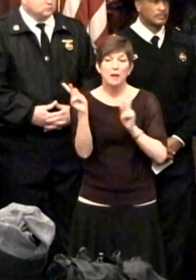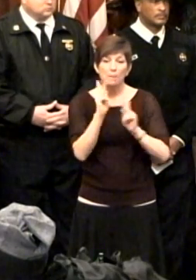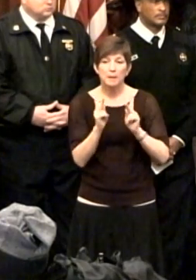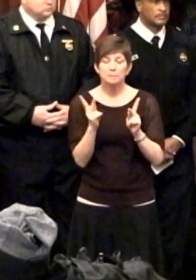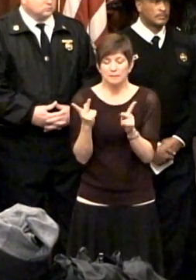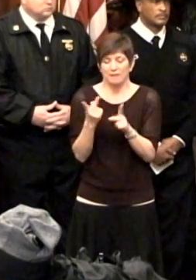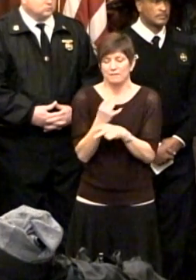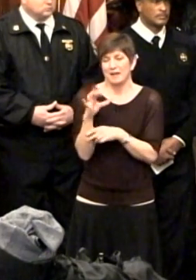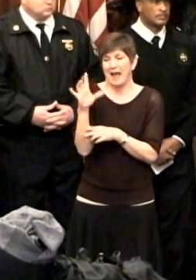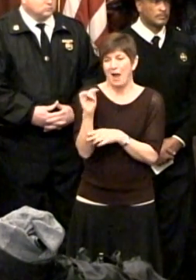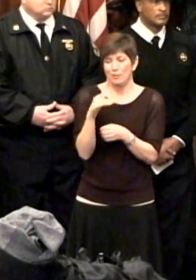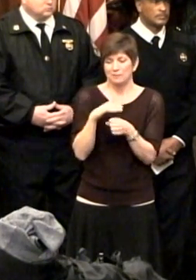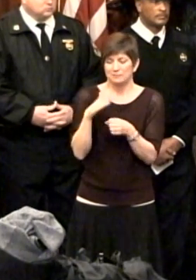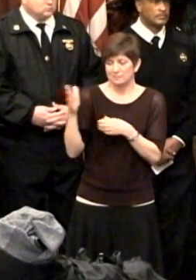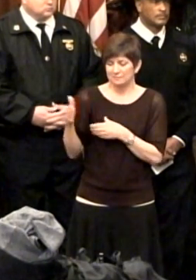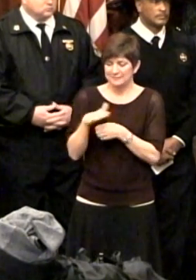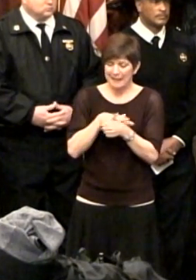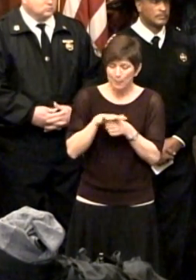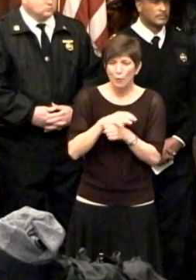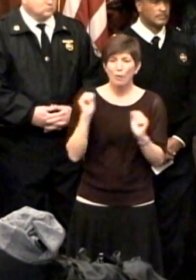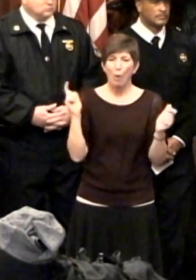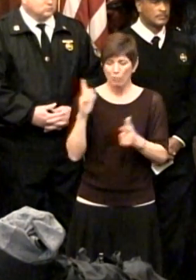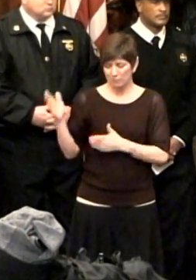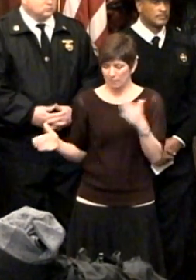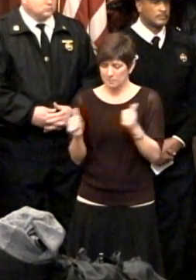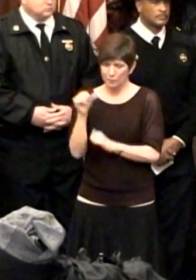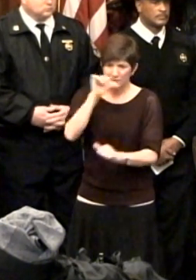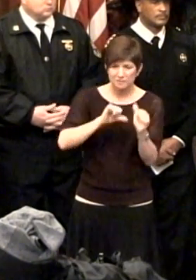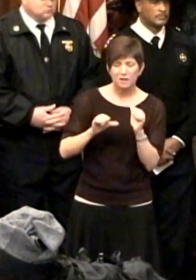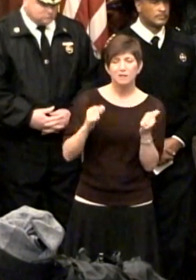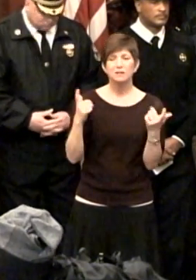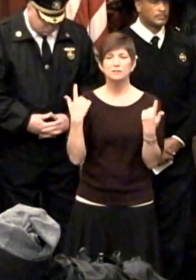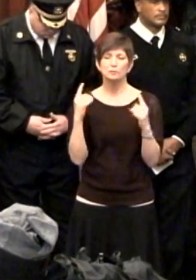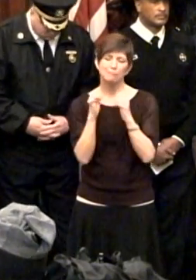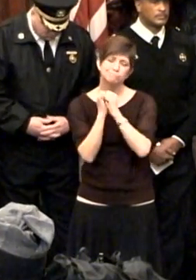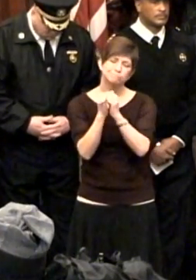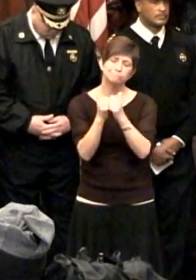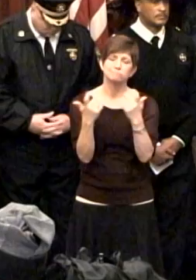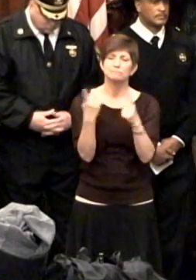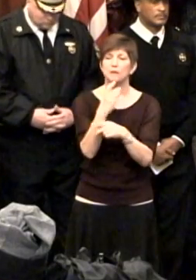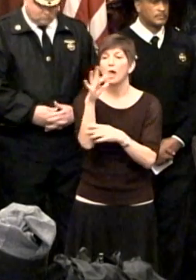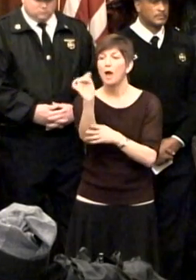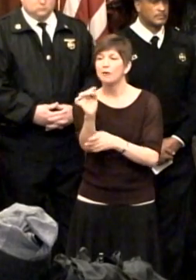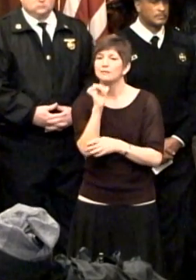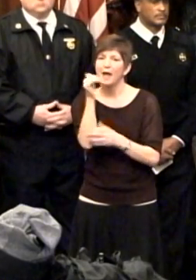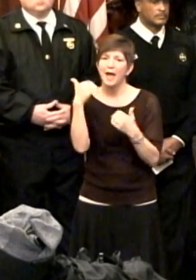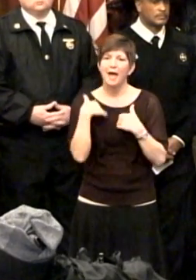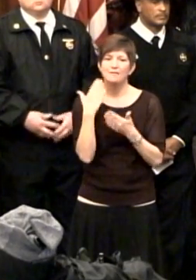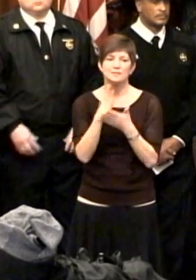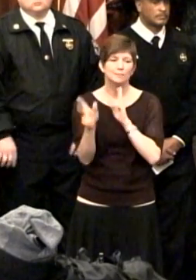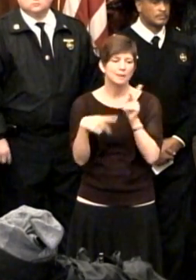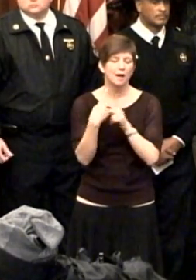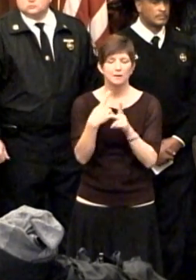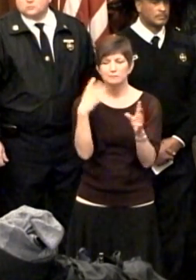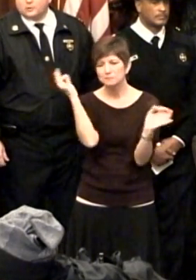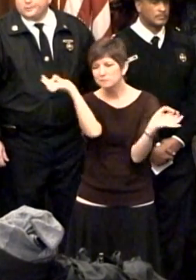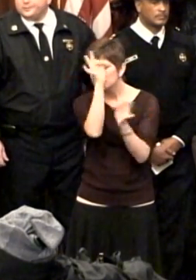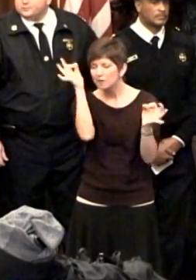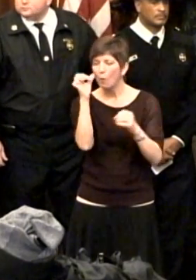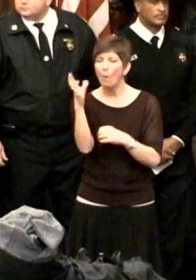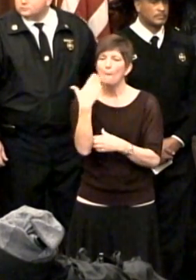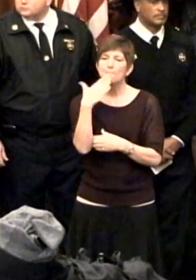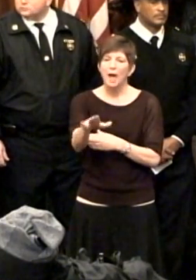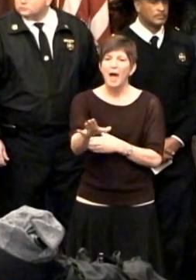it out in the neighborhood. You're all neighbors. Let's try to get through this together and not have, some kind of idiocy or